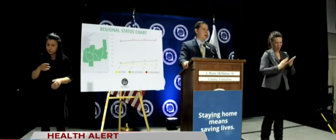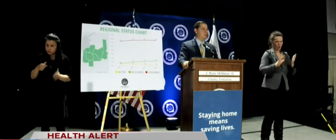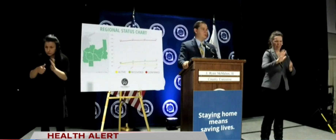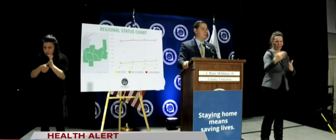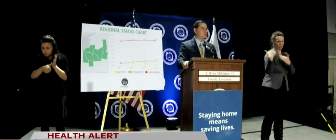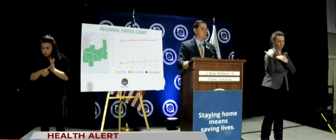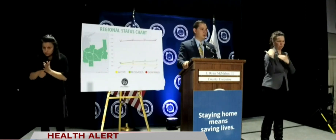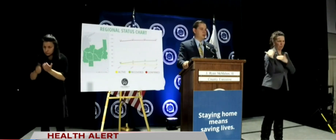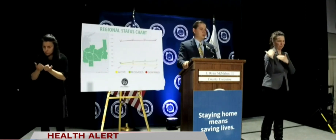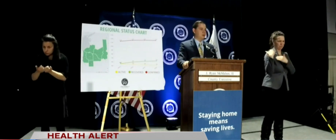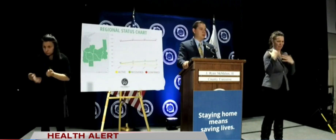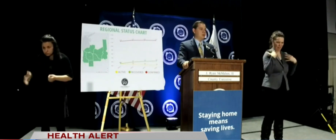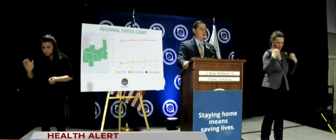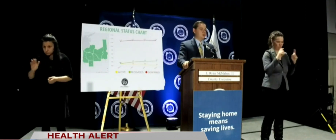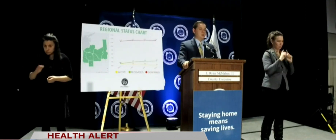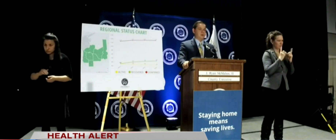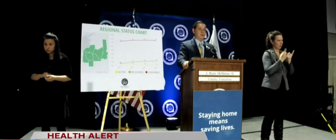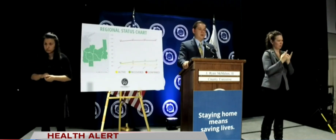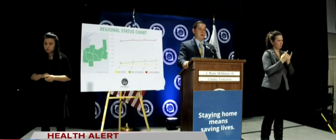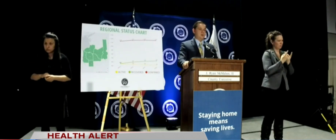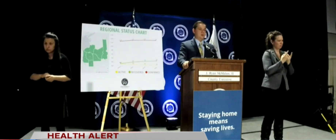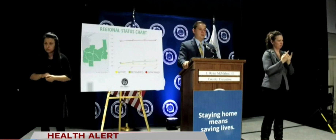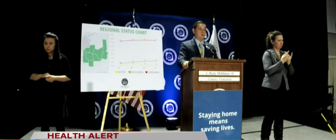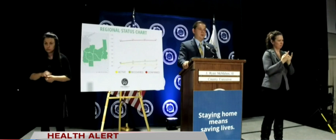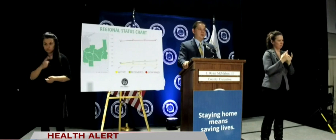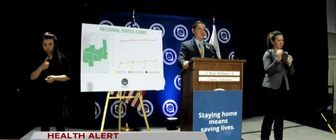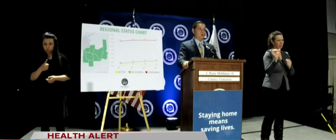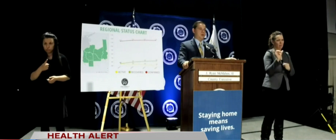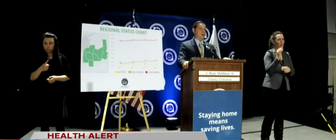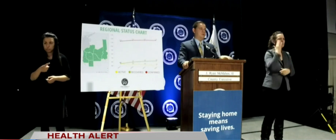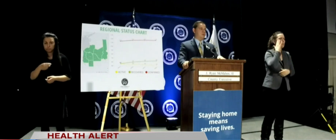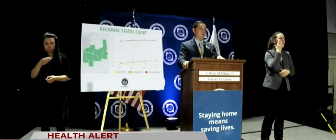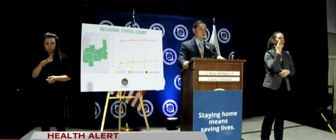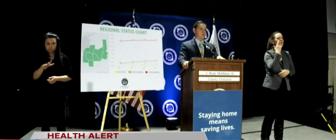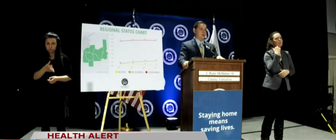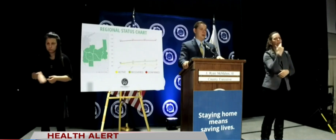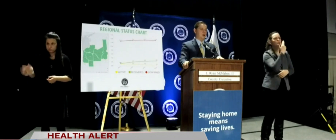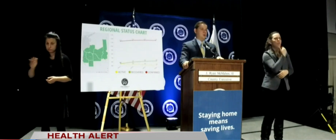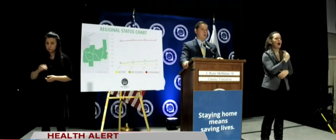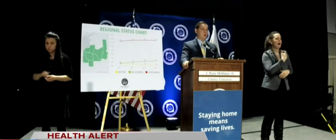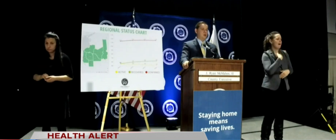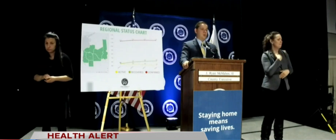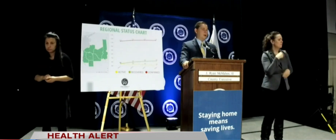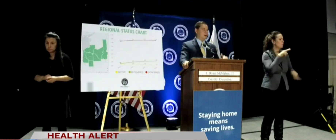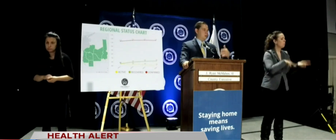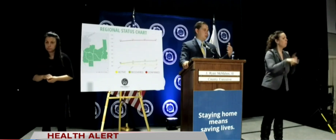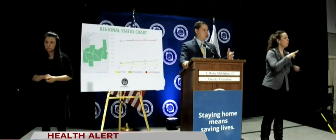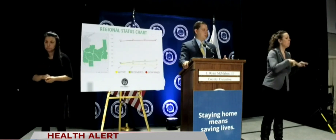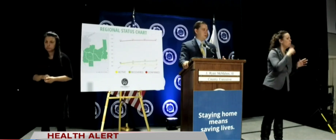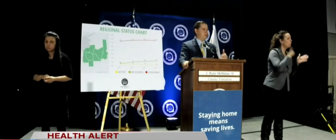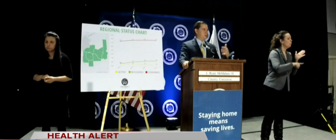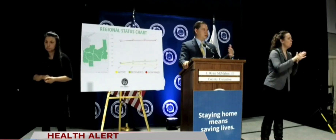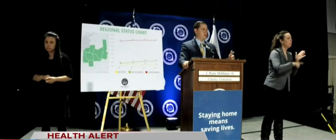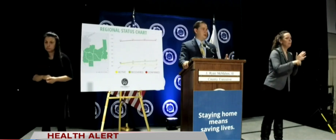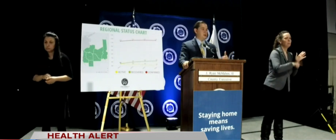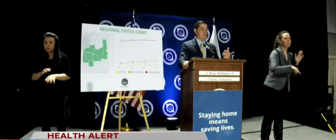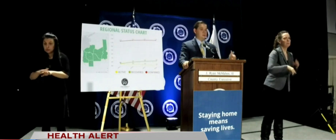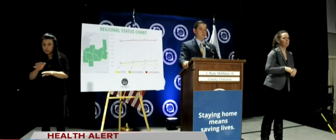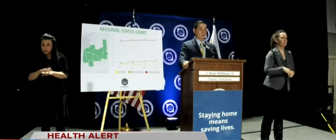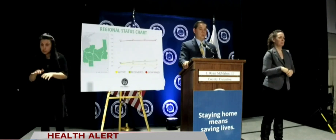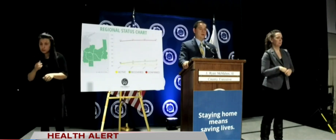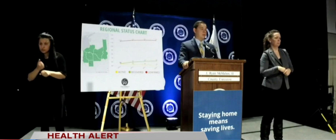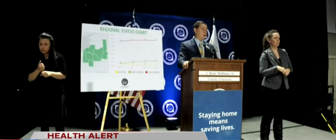food inspectors. And certainly, and we're hearing from business right now who want to get going. And they're